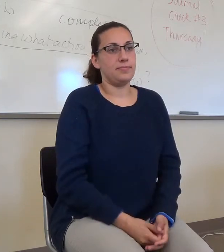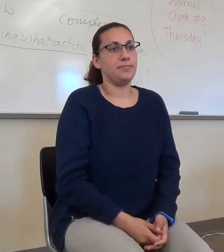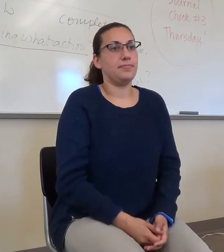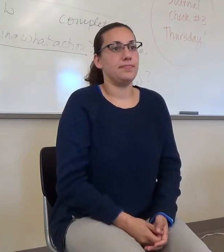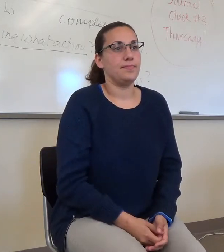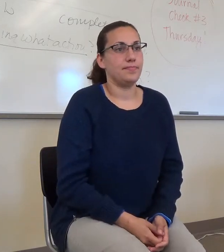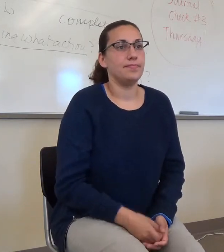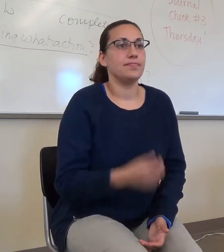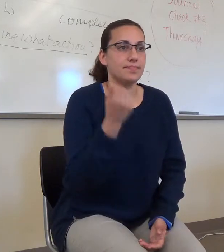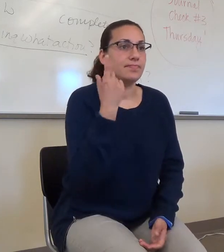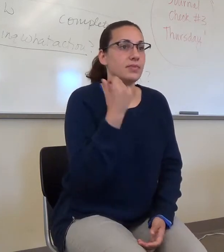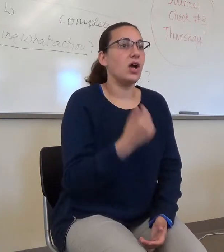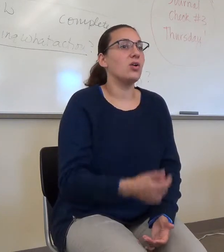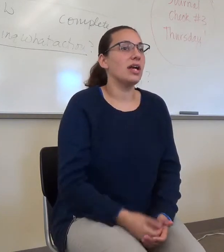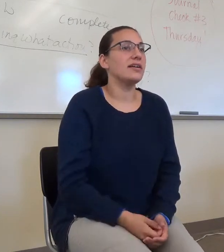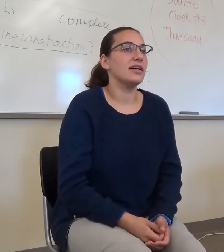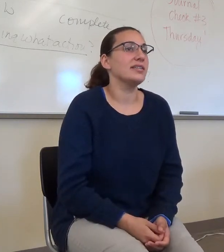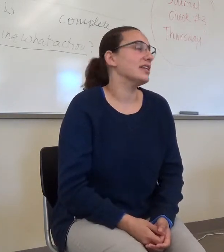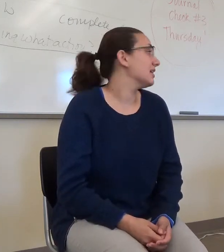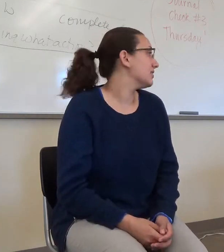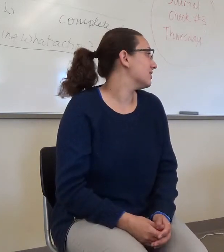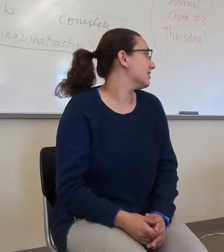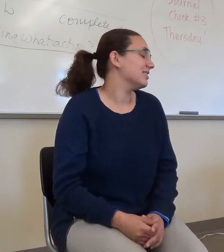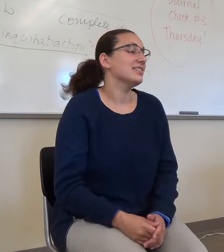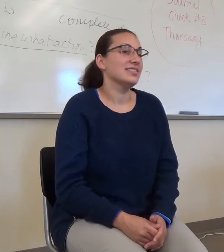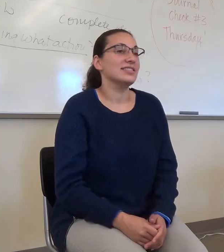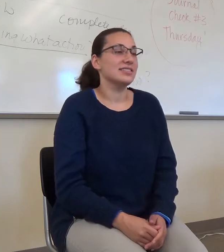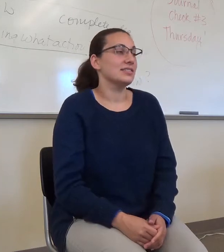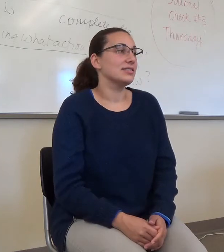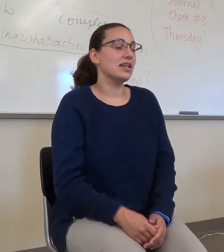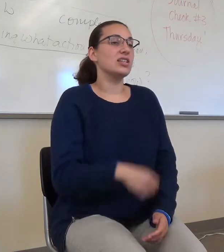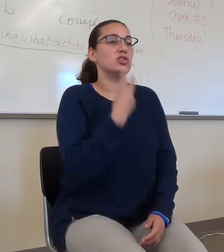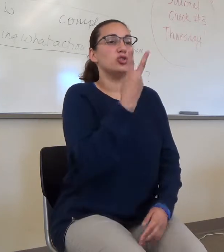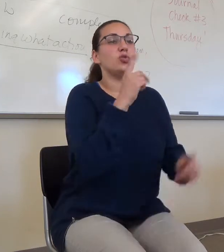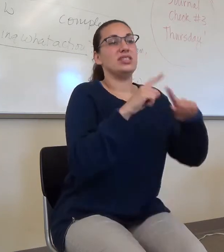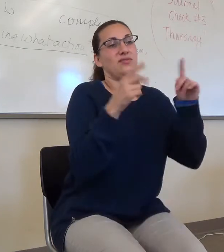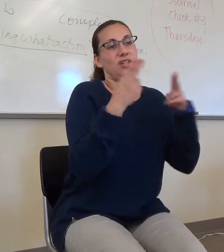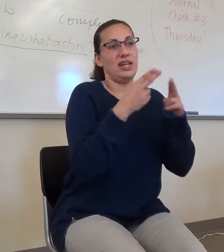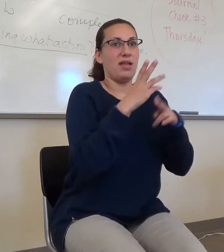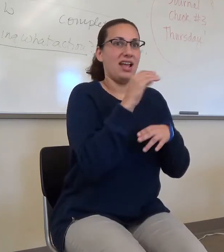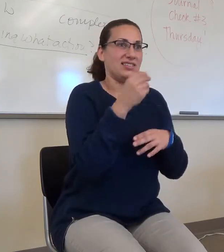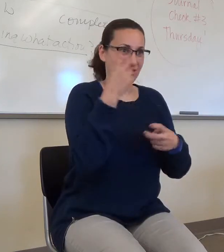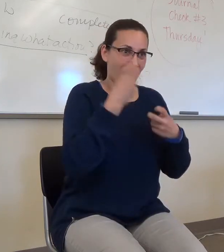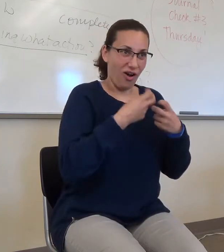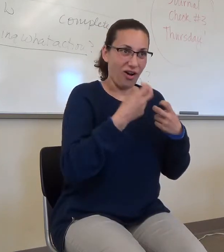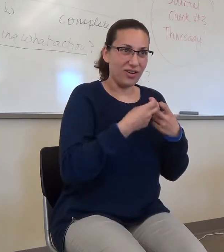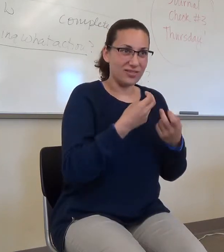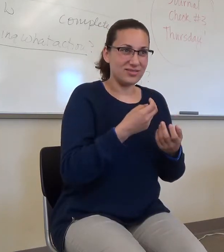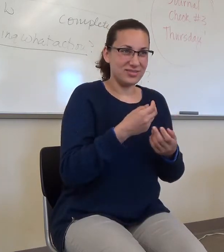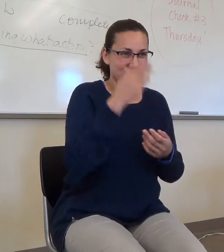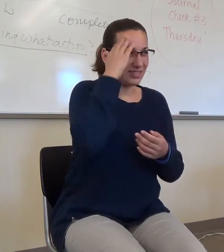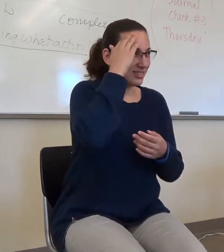Anybody get this one? Oh, okay, I got it, thank you. Yeah, it's two different names. I know it's tricky because they're always mentioned together.